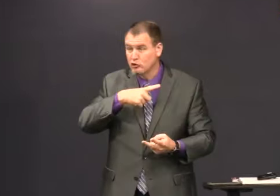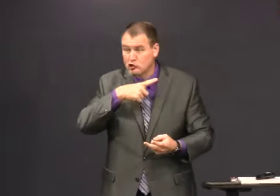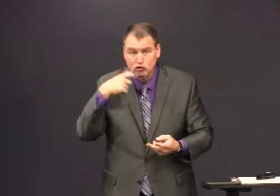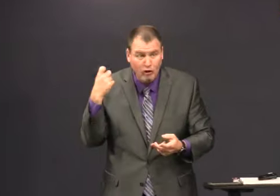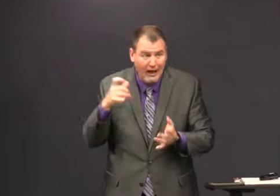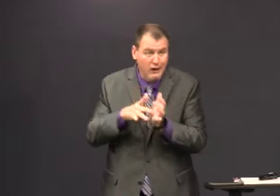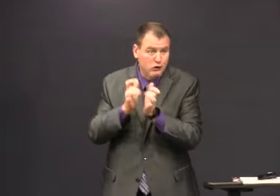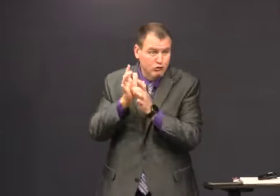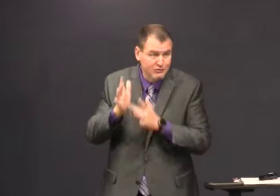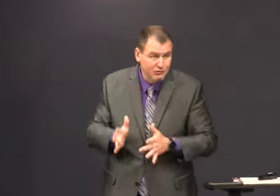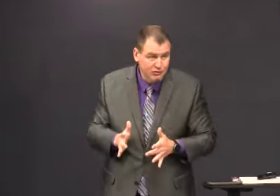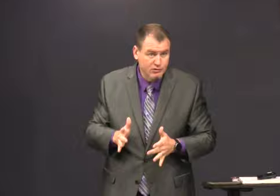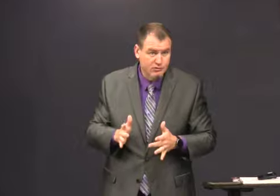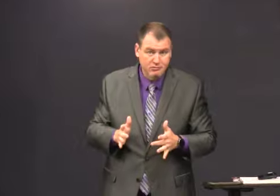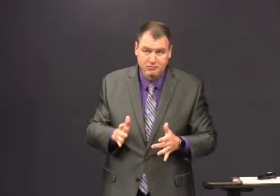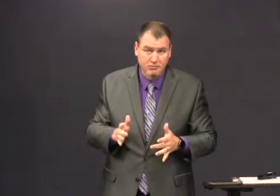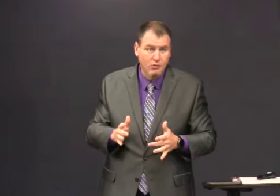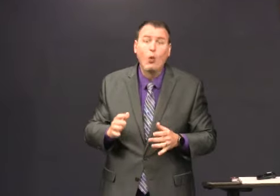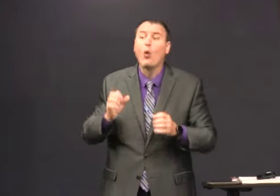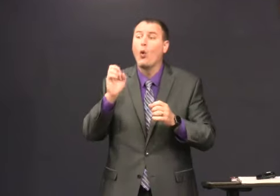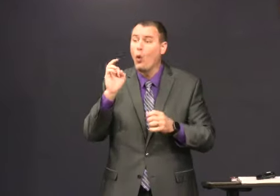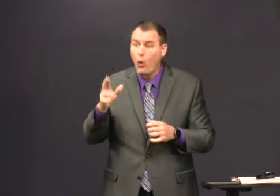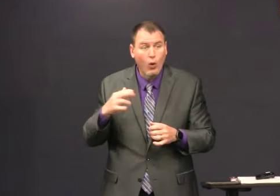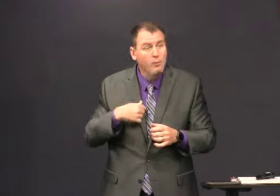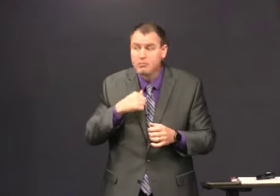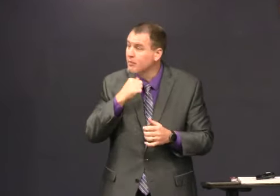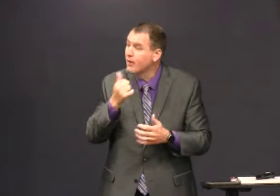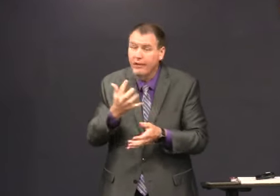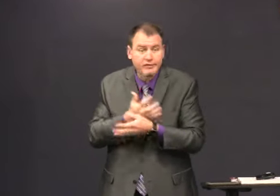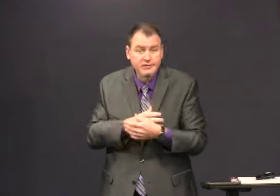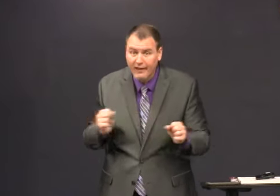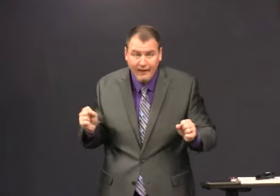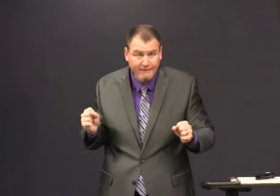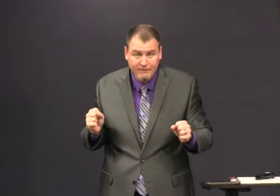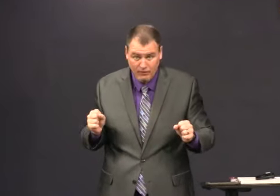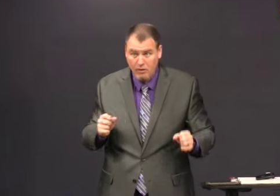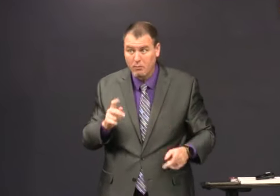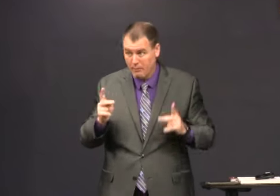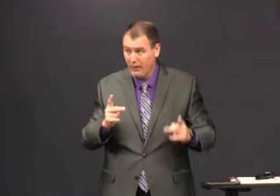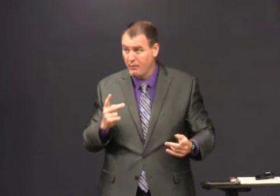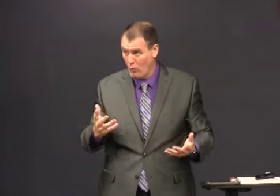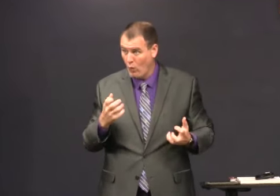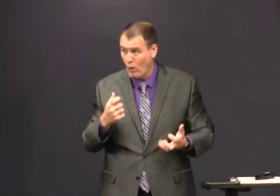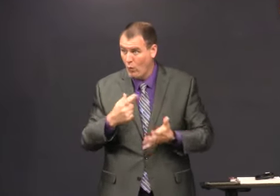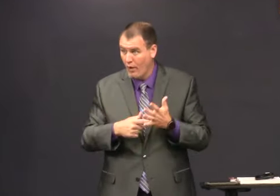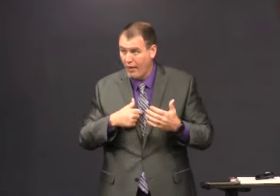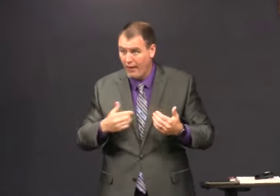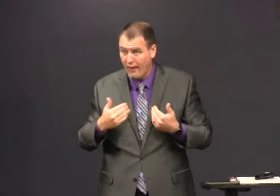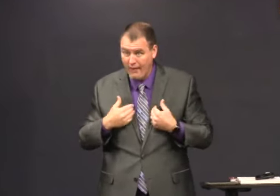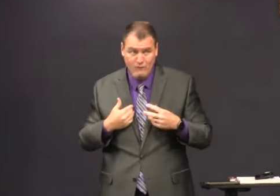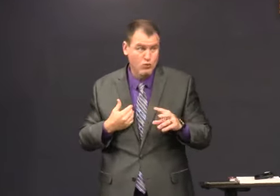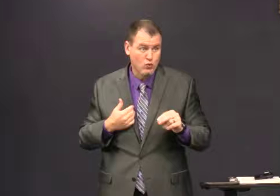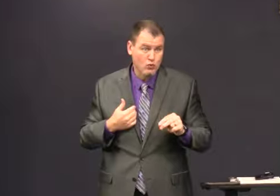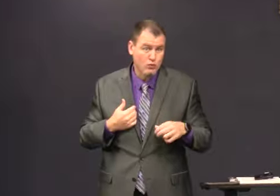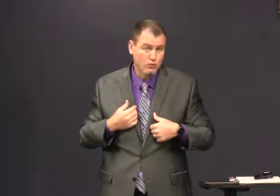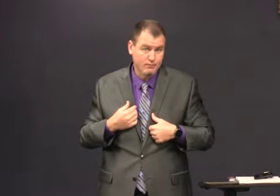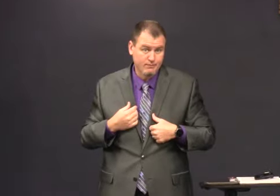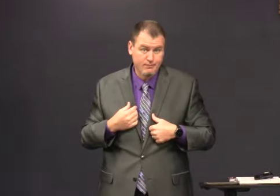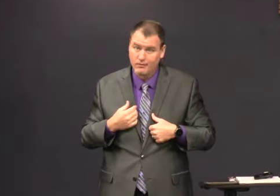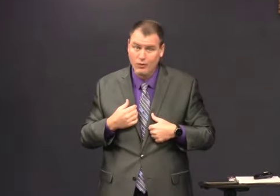If I don't have it, either I'm a dried up Christian or I'm not saved. Do people want what I